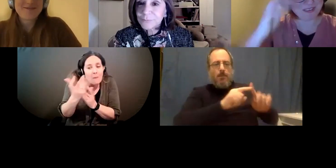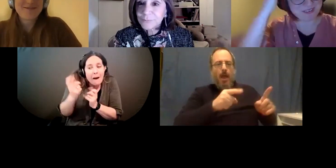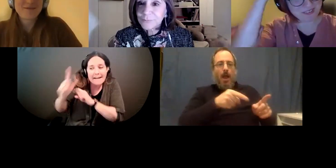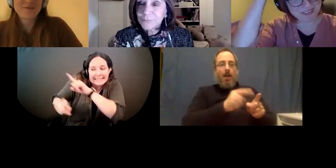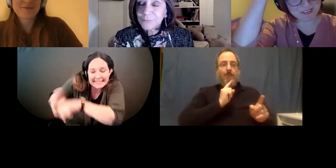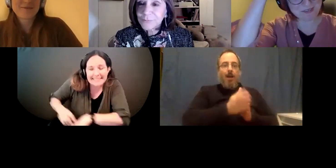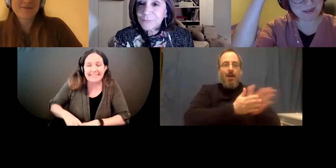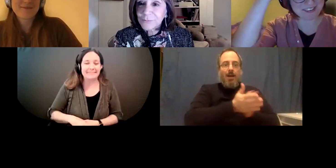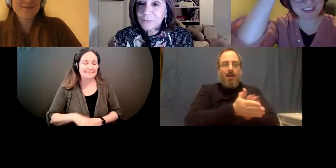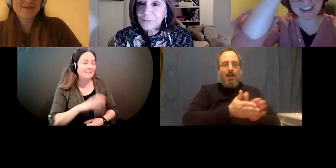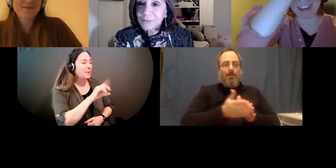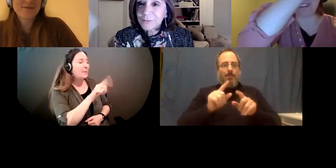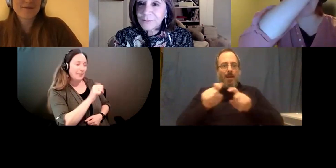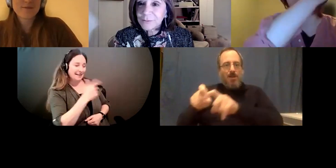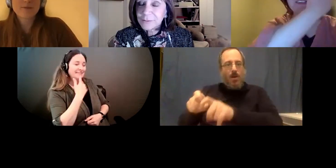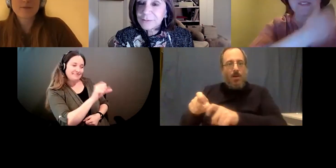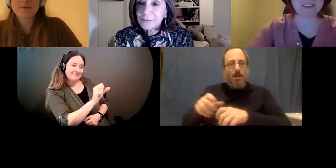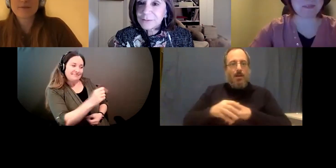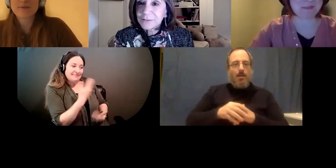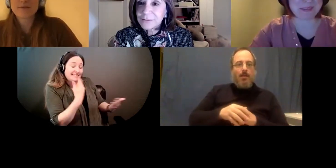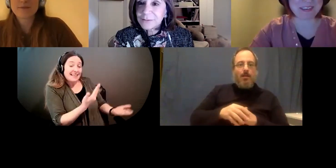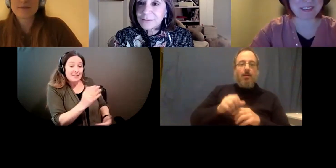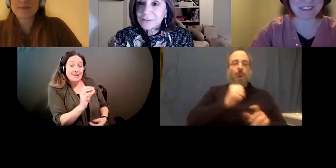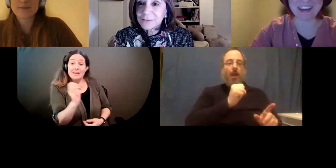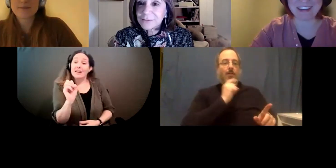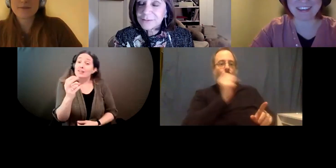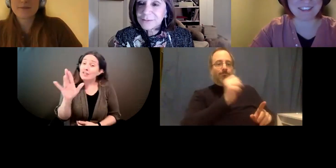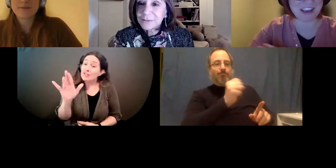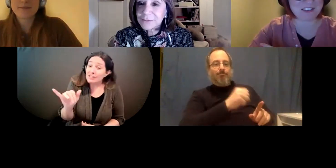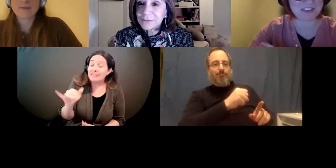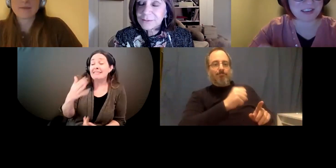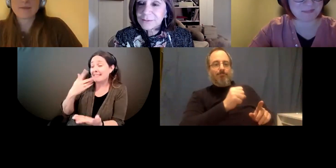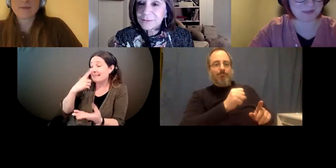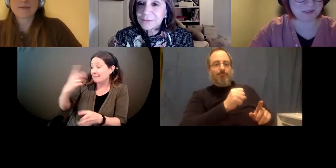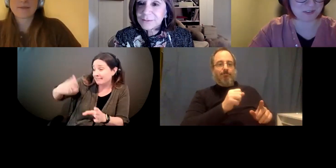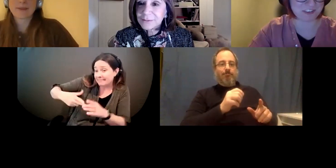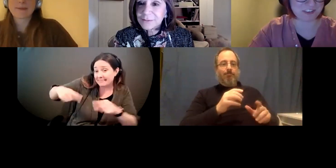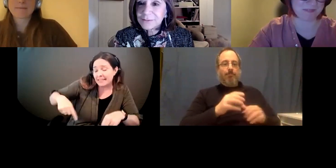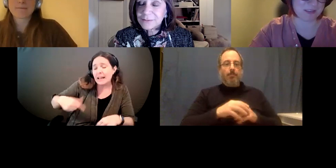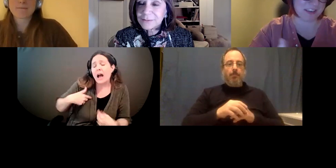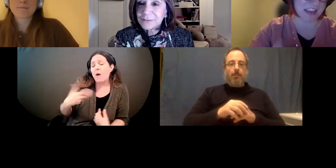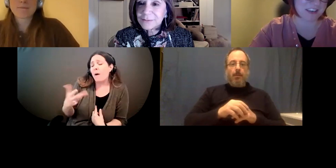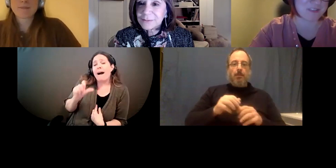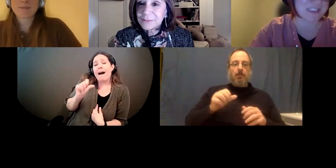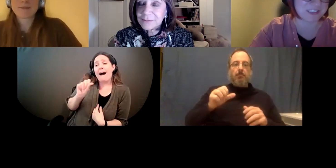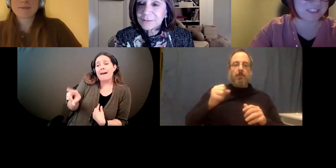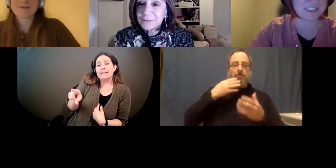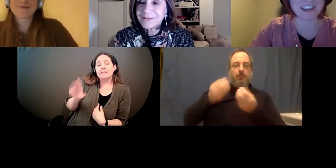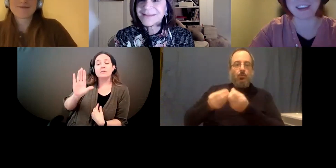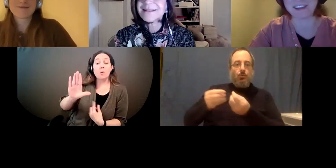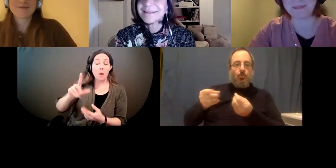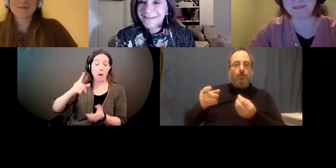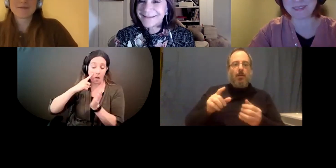thank you. Thank you so much. Thank you, Sherry, for being here. It's actually about your detective